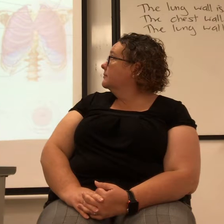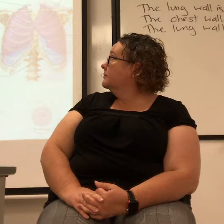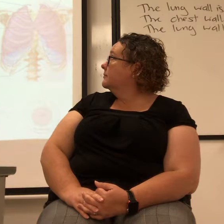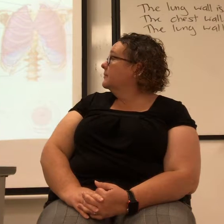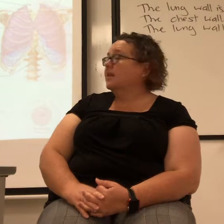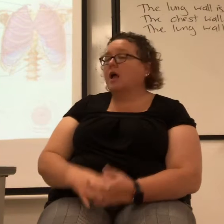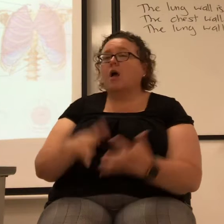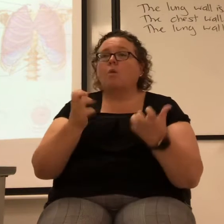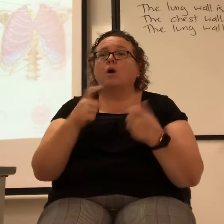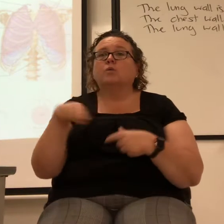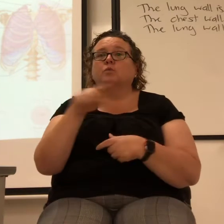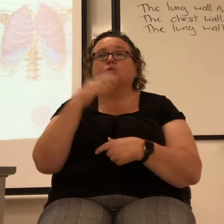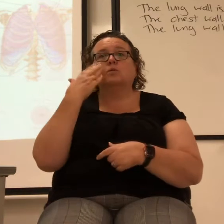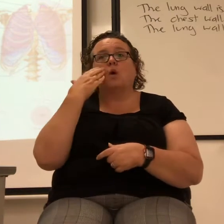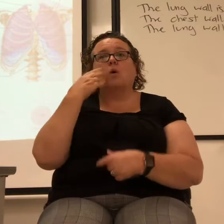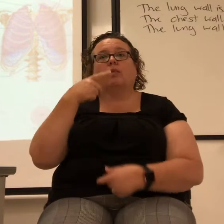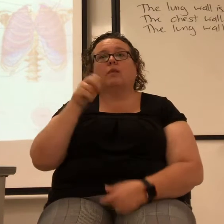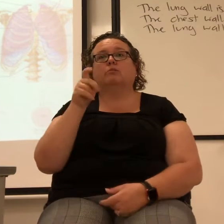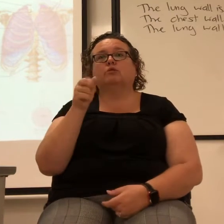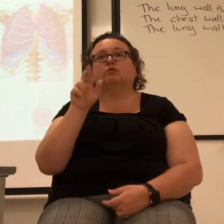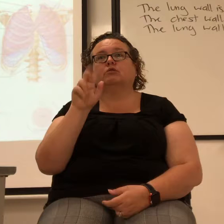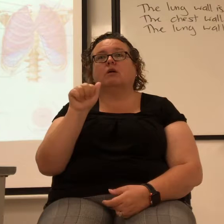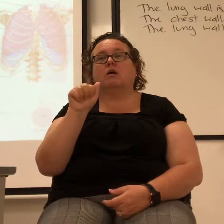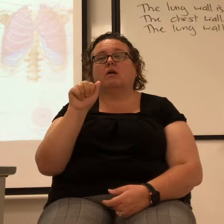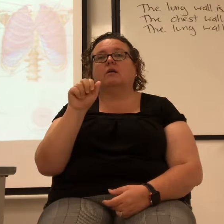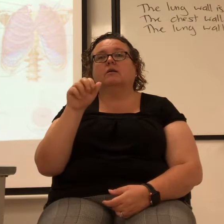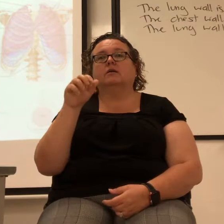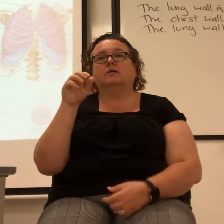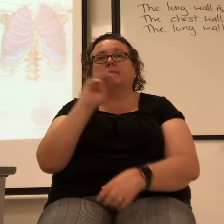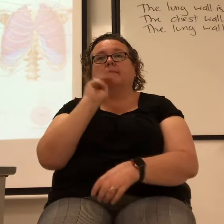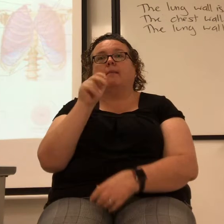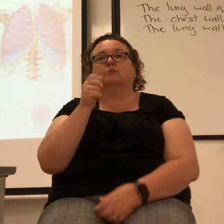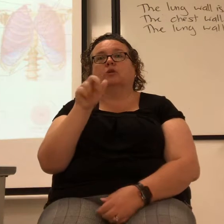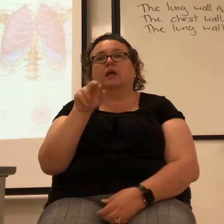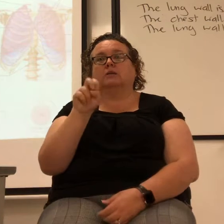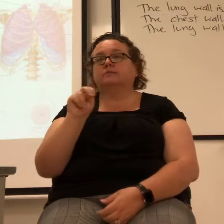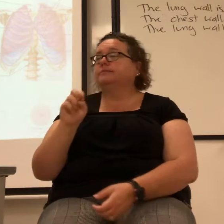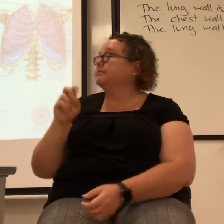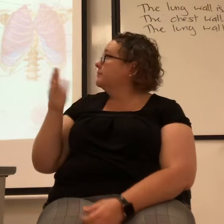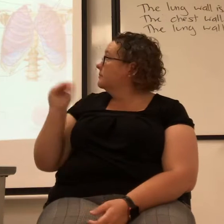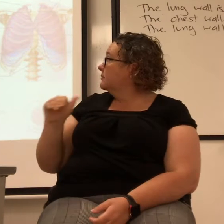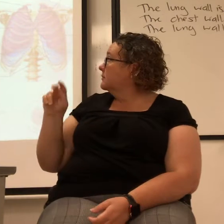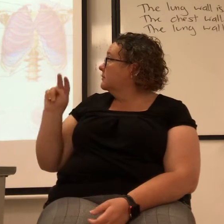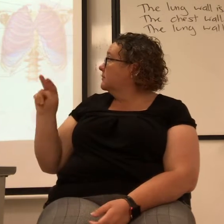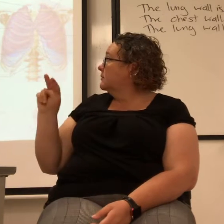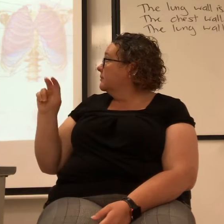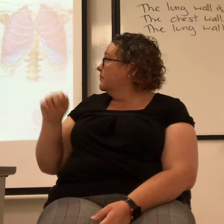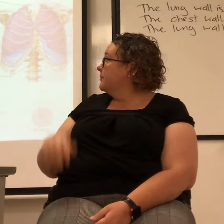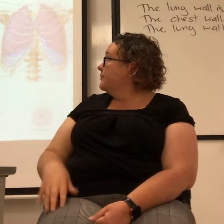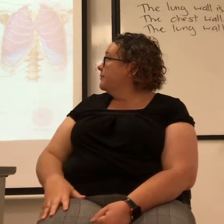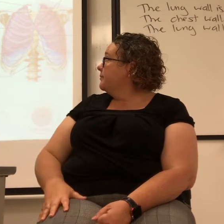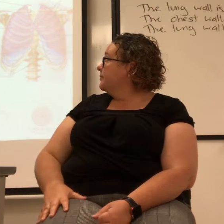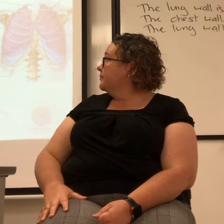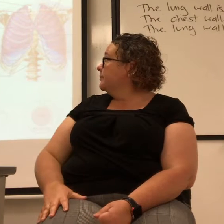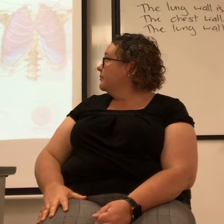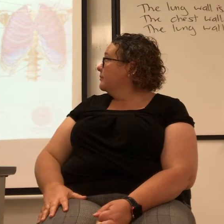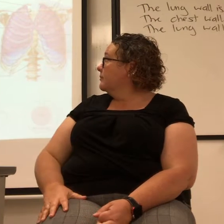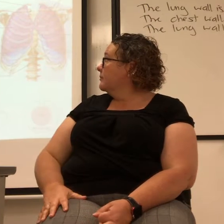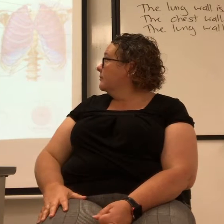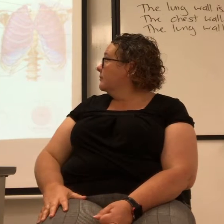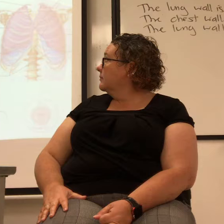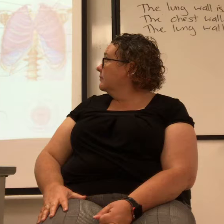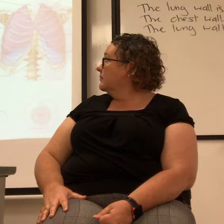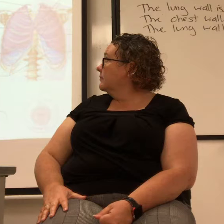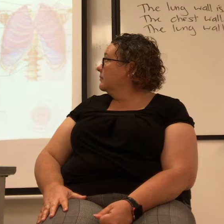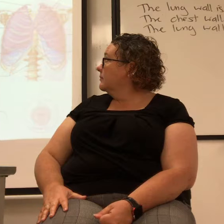I do want you to know the pleural membranes. Because the lungs and thoracic wall, like I said, chest wall, because they pull away from each